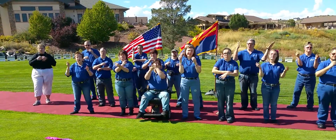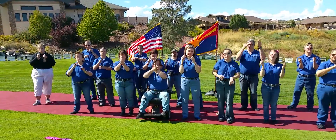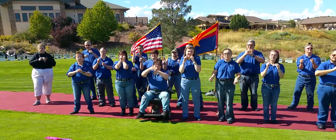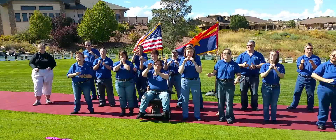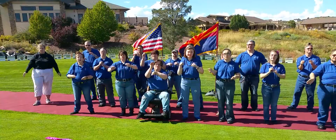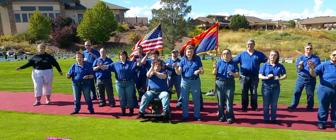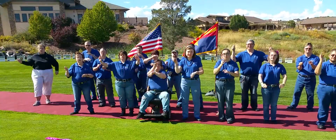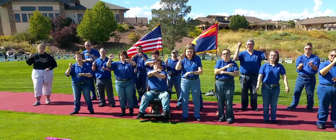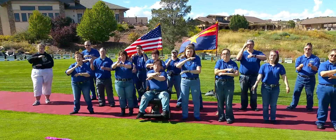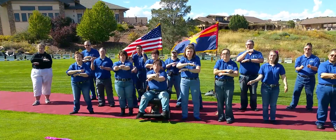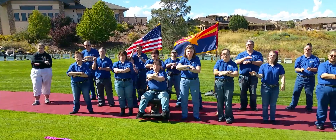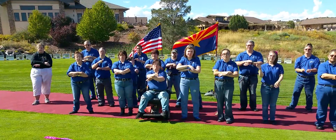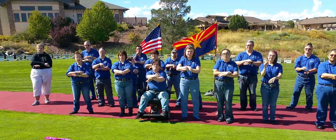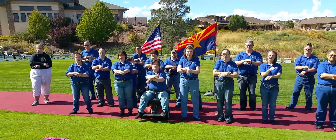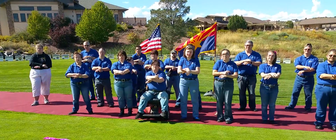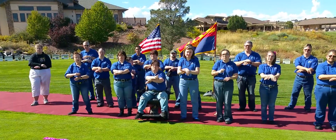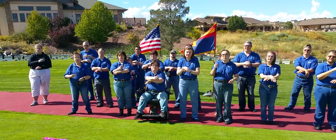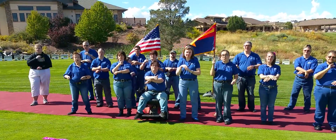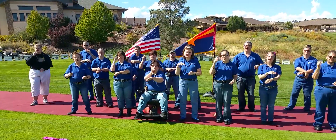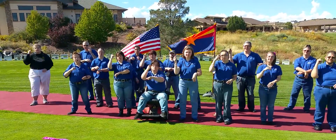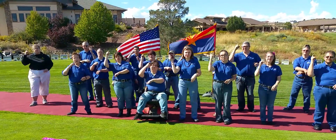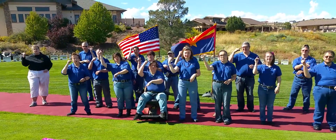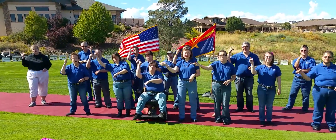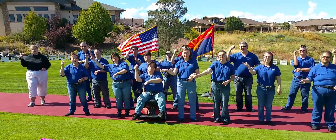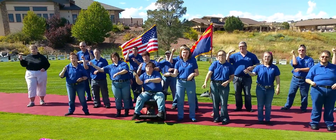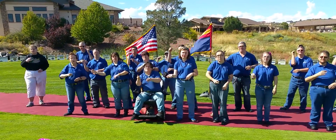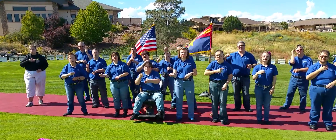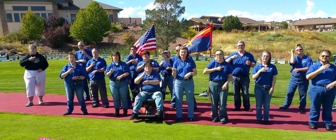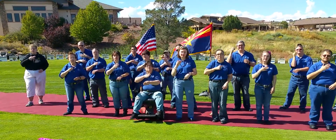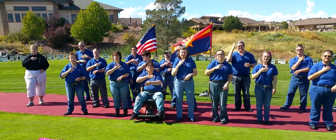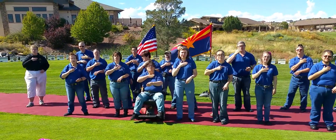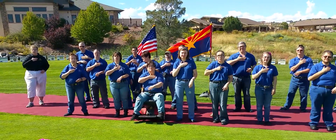dark sacred nights, and I think to myself,